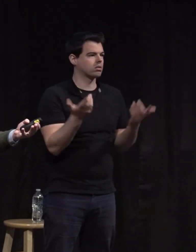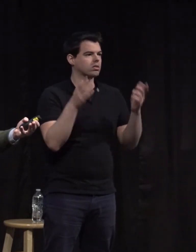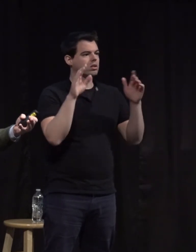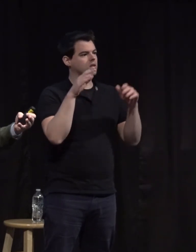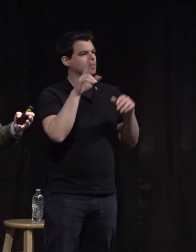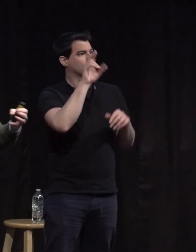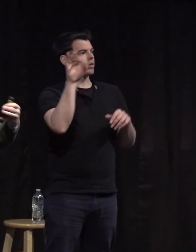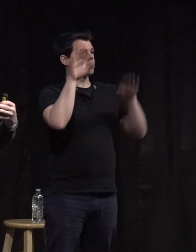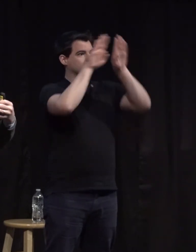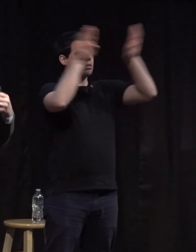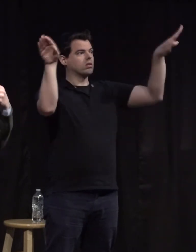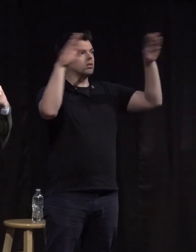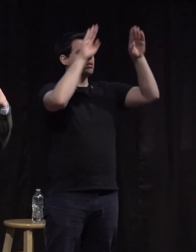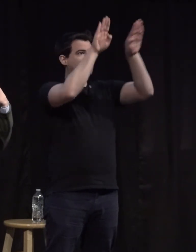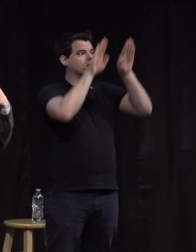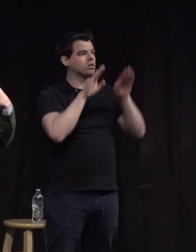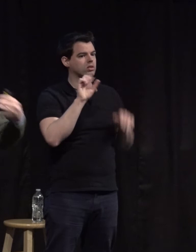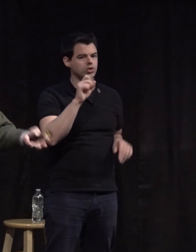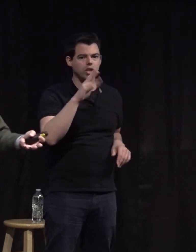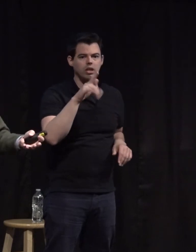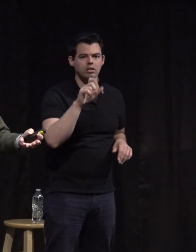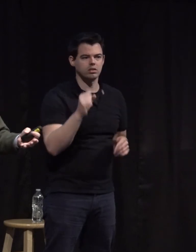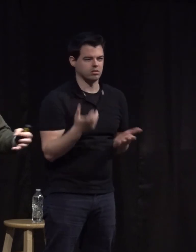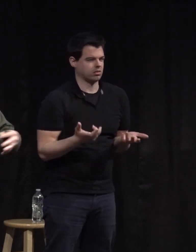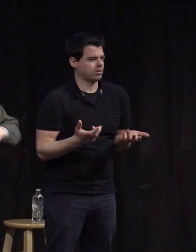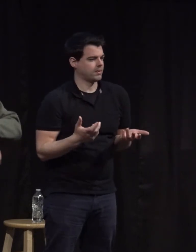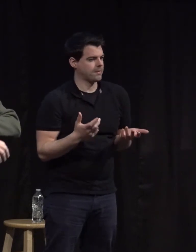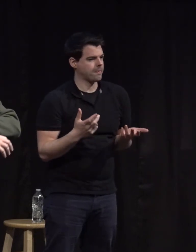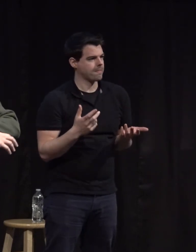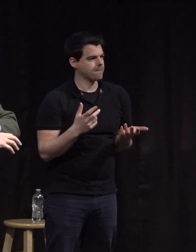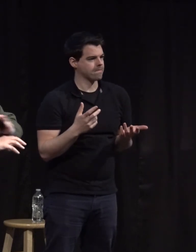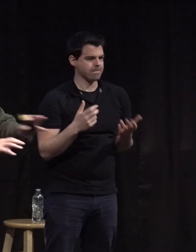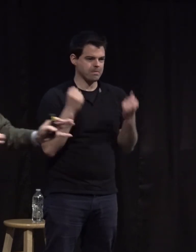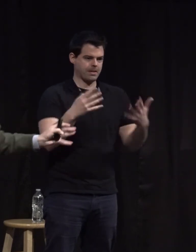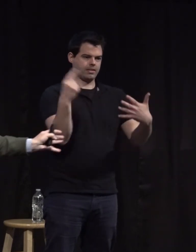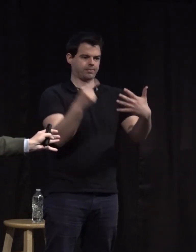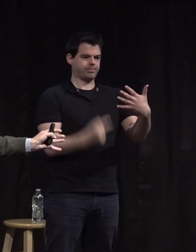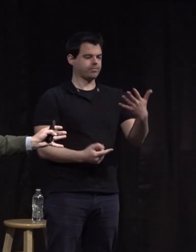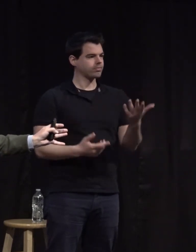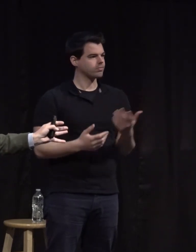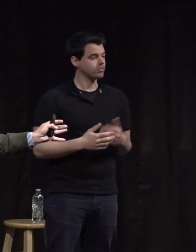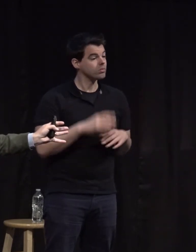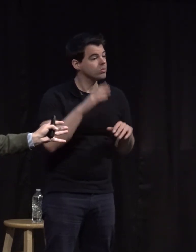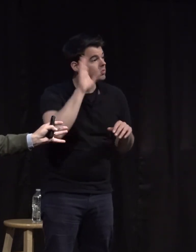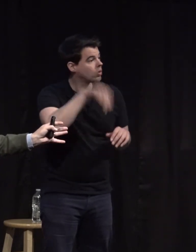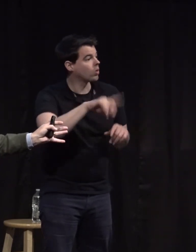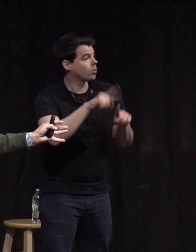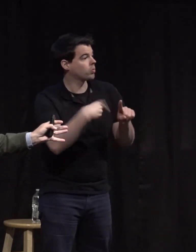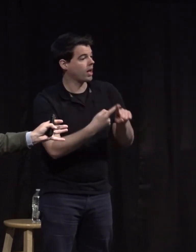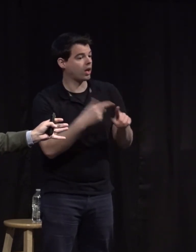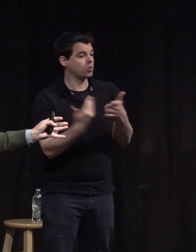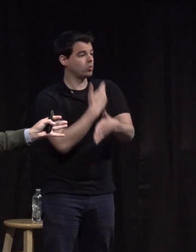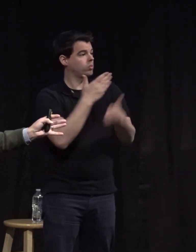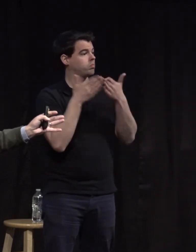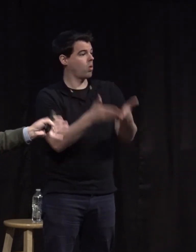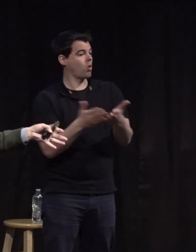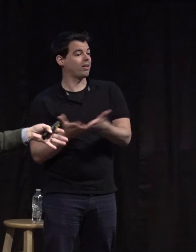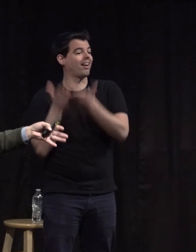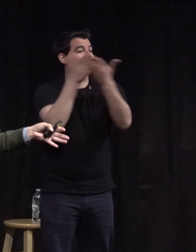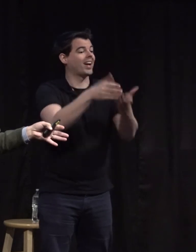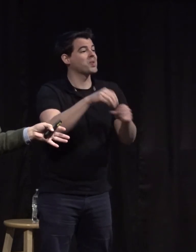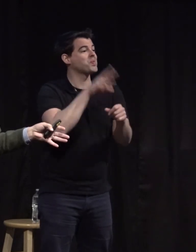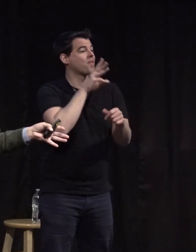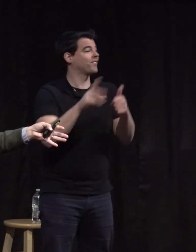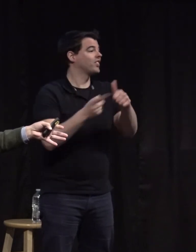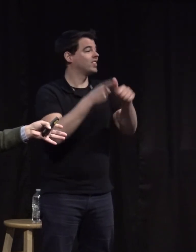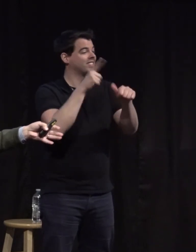showing, you put a brand new boat in water, there's a halo of dozens of chemicals that start leaching